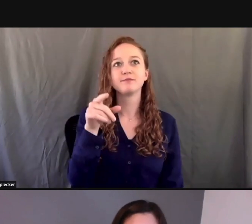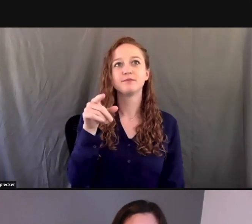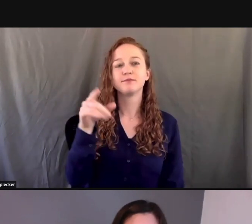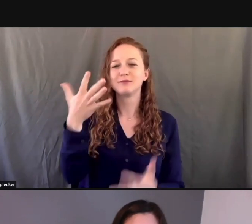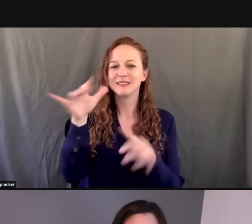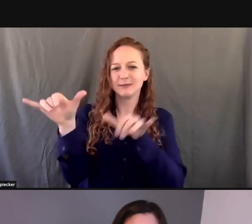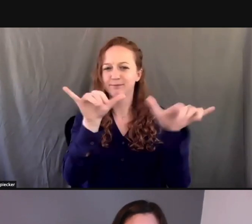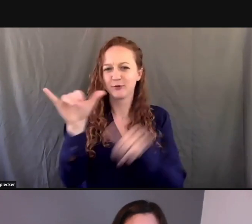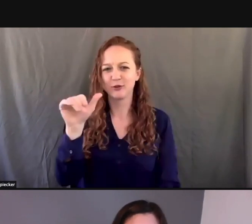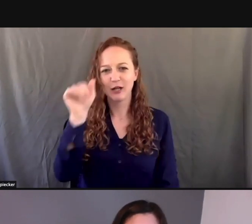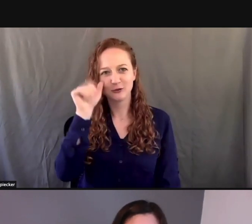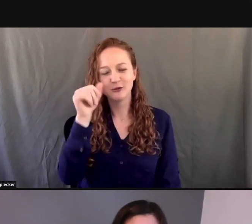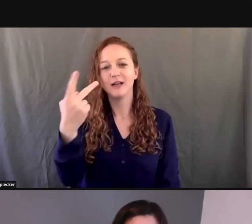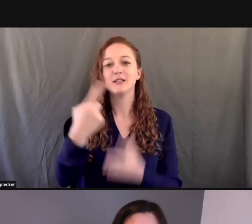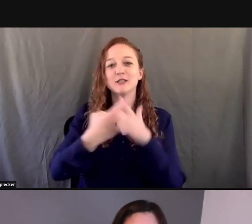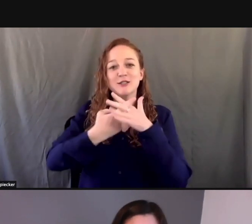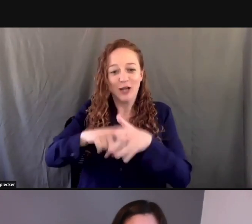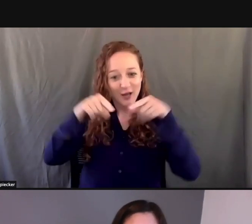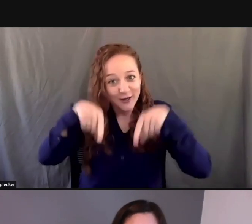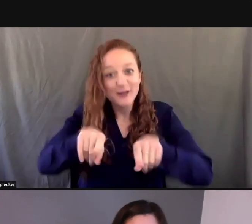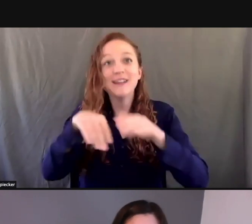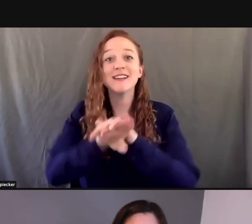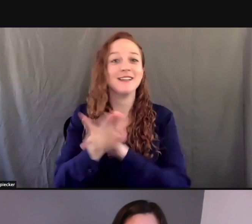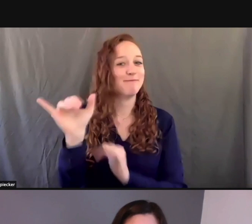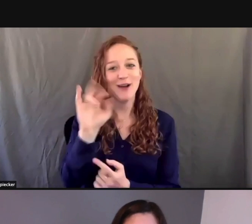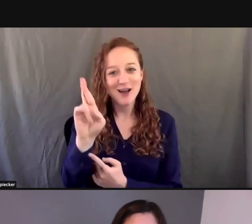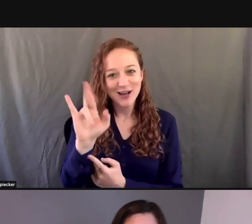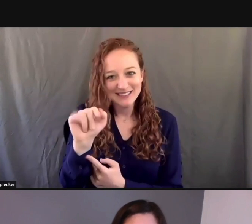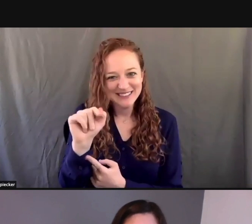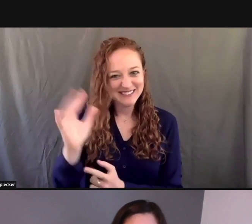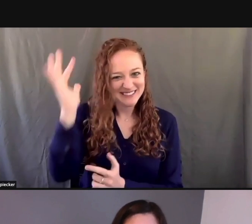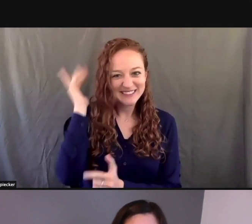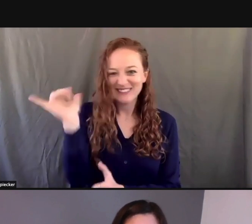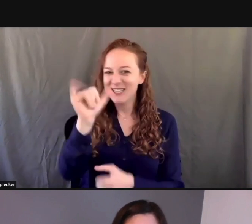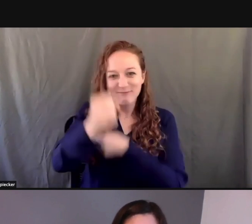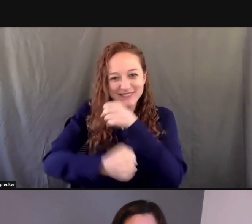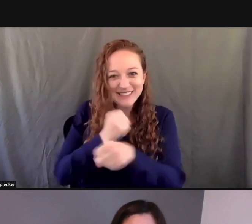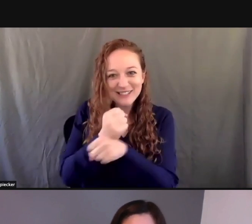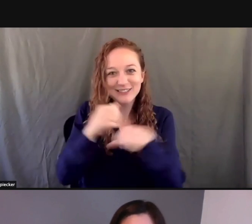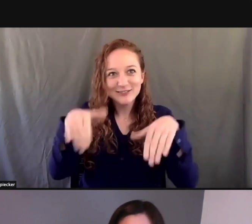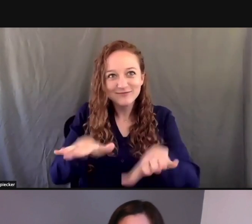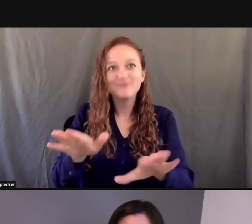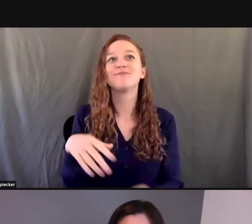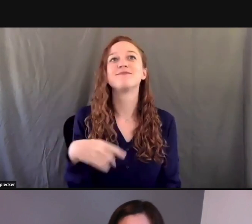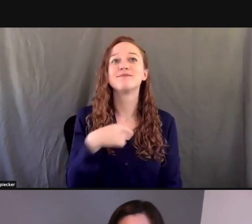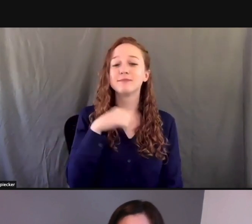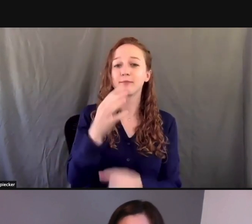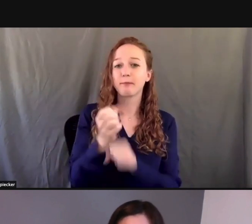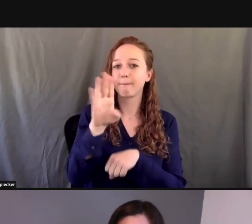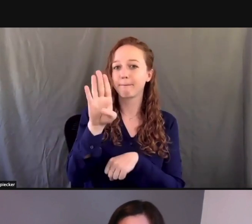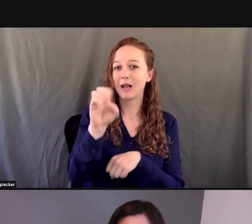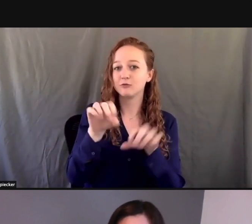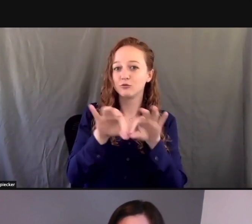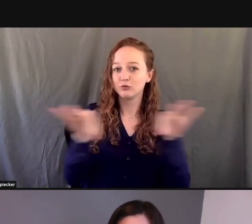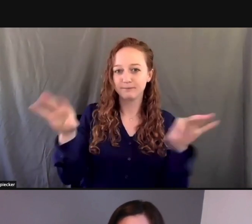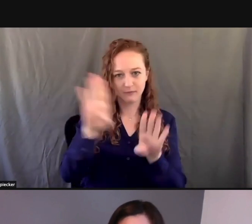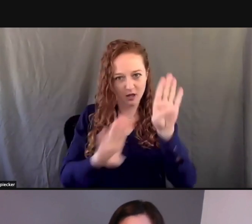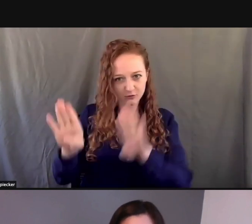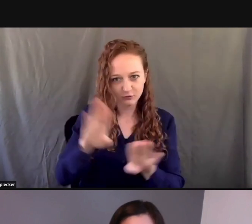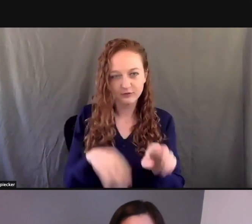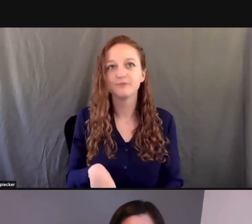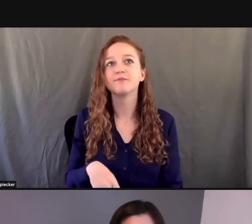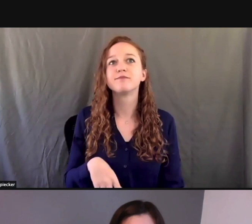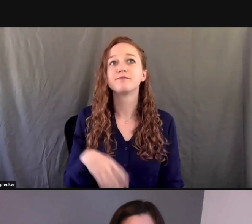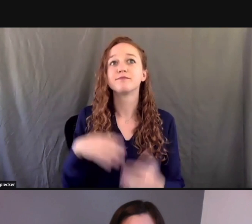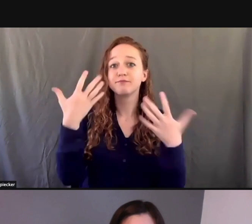During 9th through 11th grade, I actually did do half residential school and half mainstreaming school, taking various classes that the